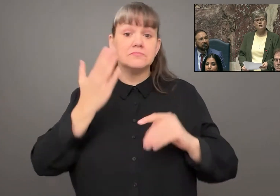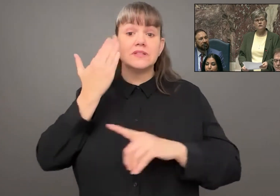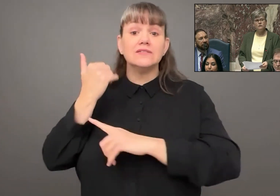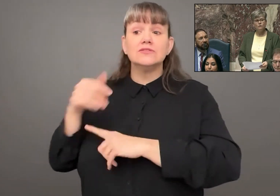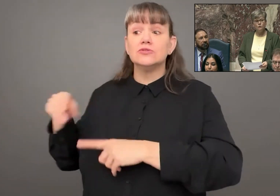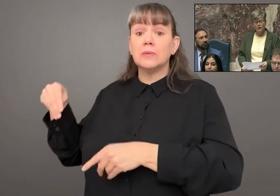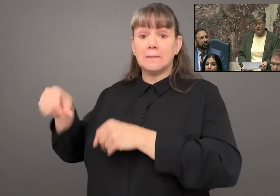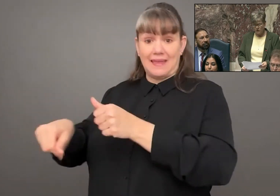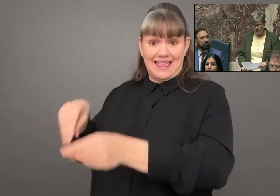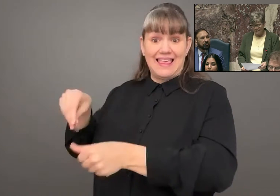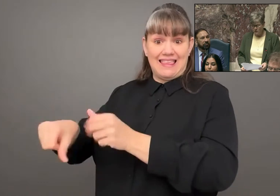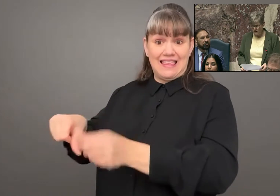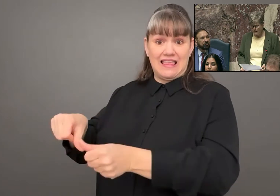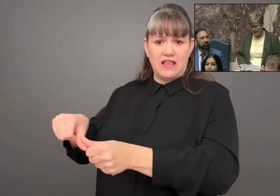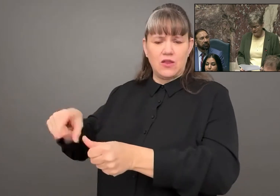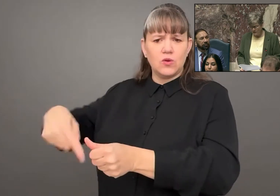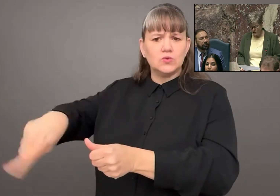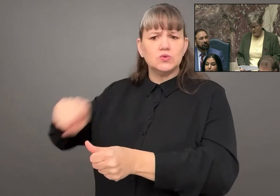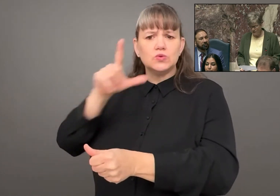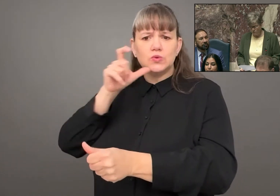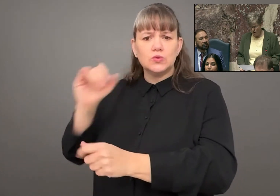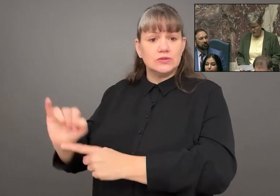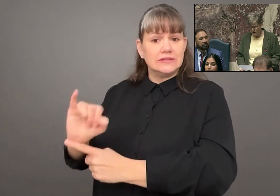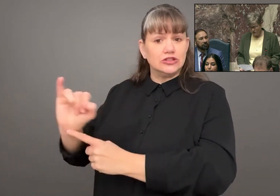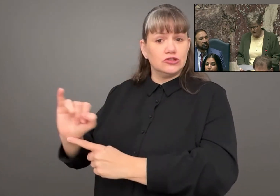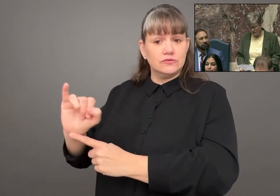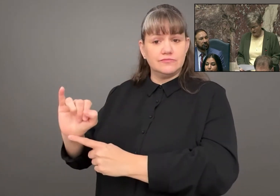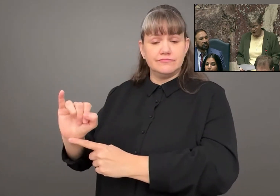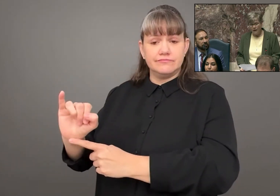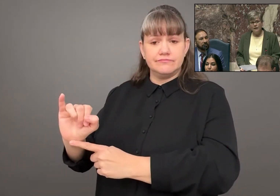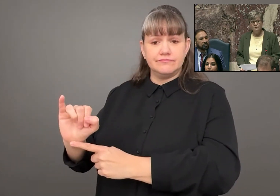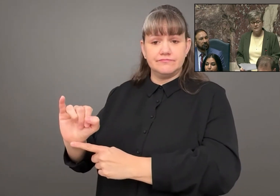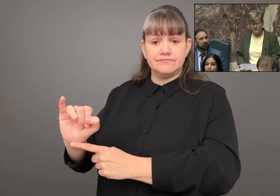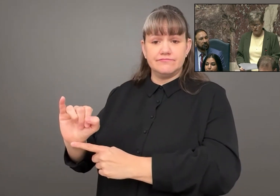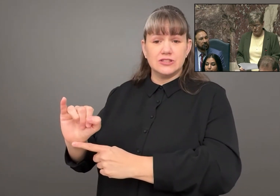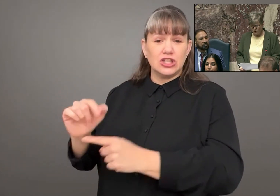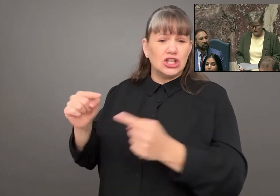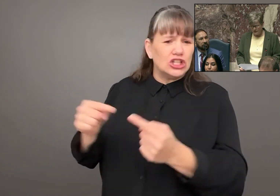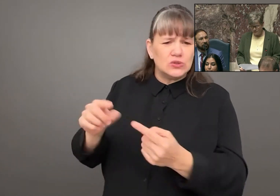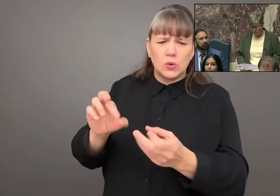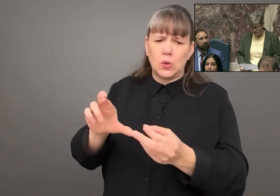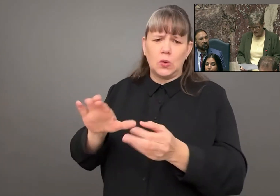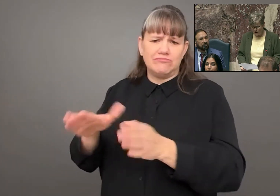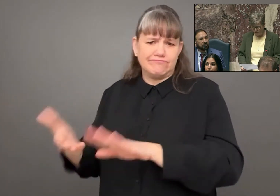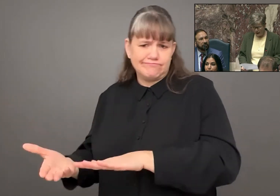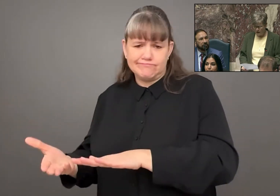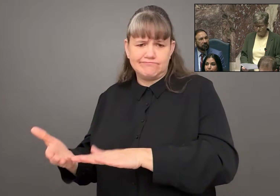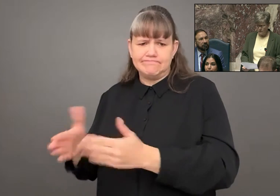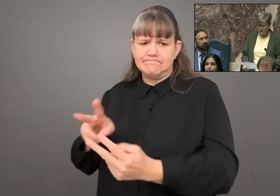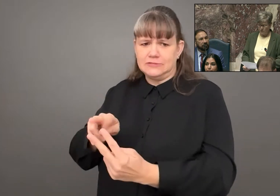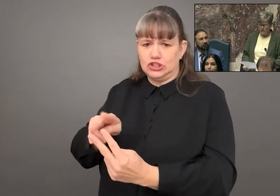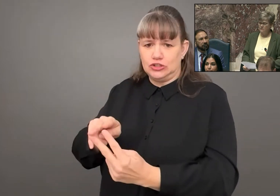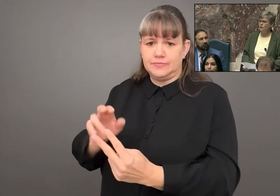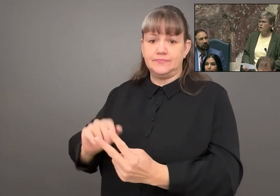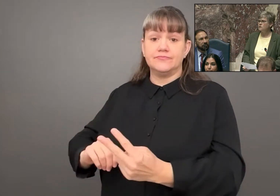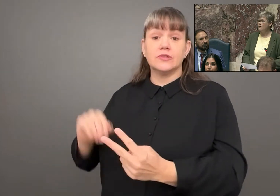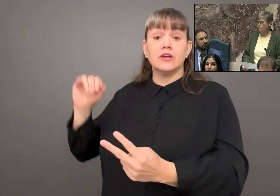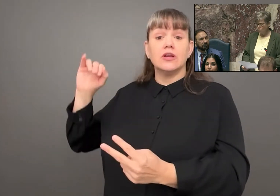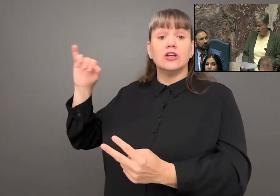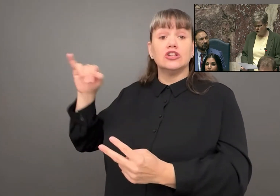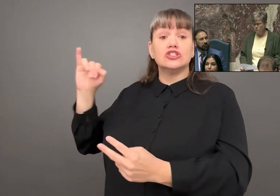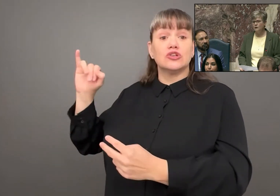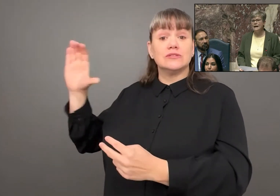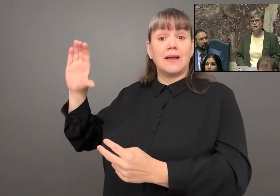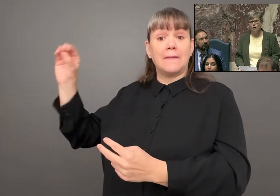been injured or who have died due to the negligence of a wrongdoer. This ensures that the burden of paying for these costs falls on